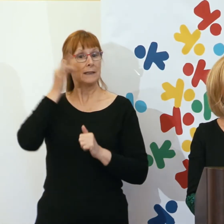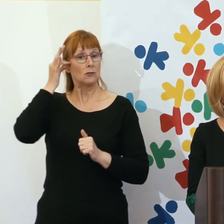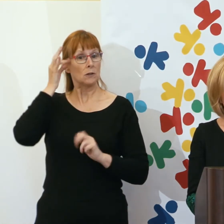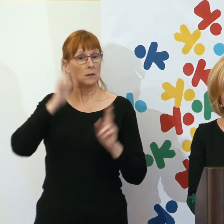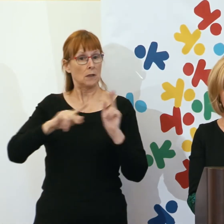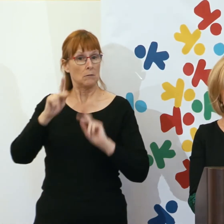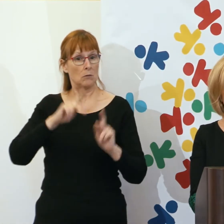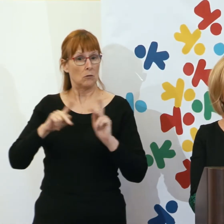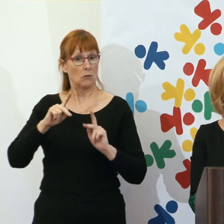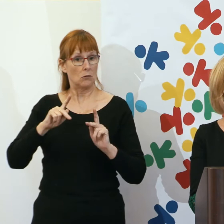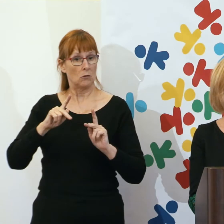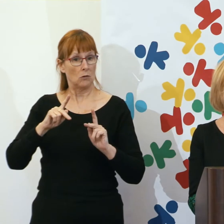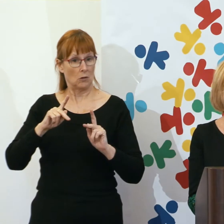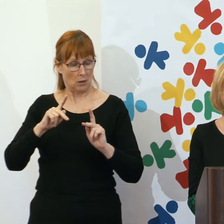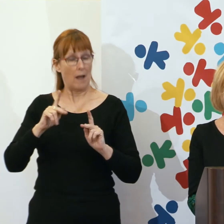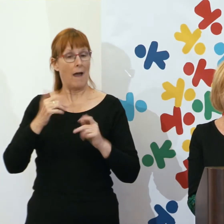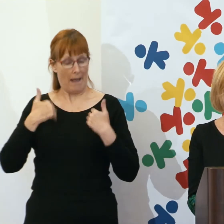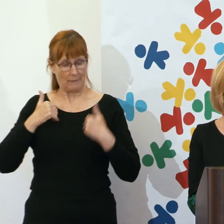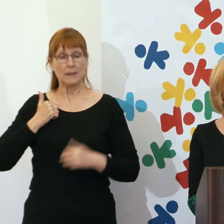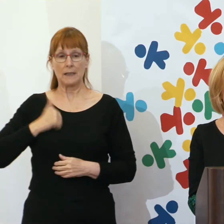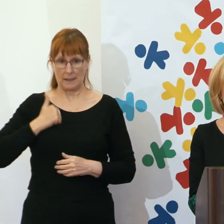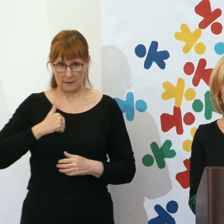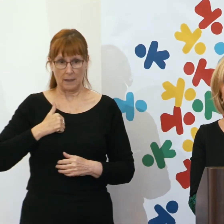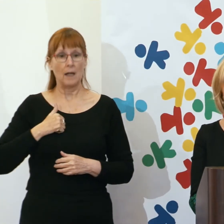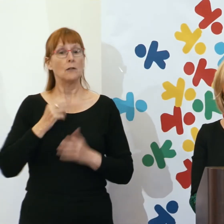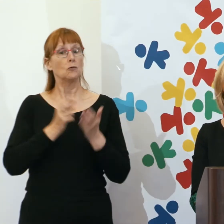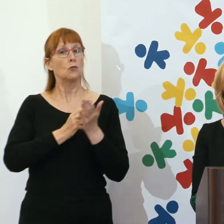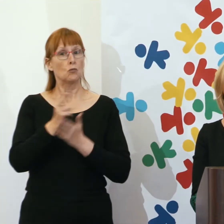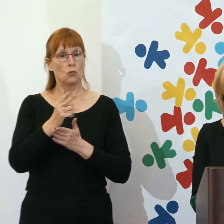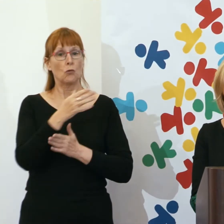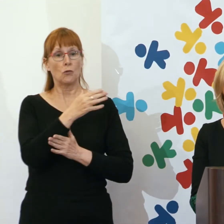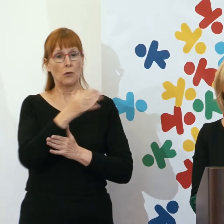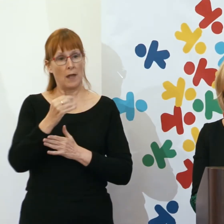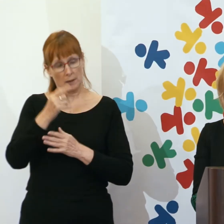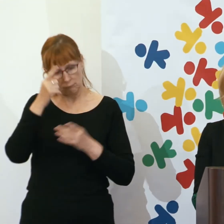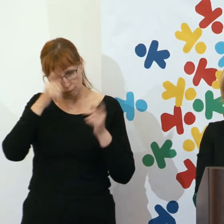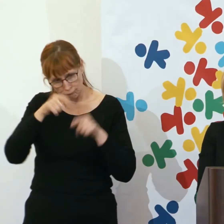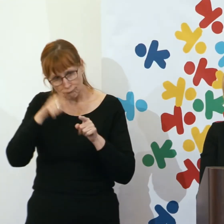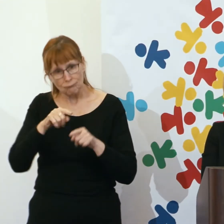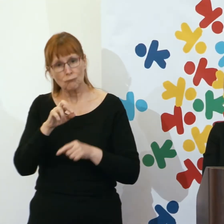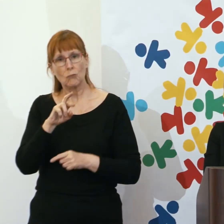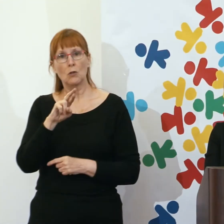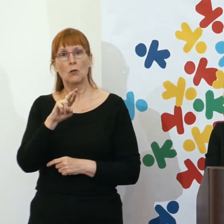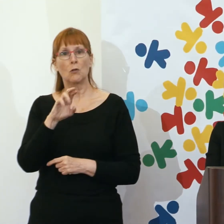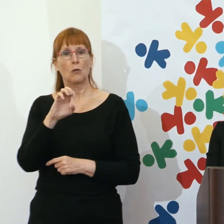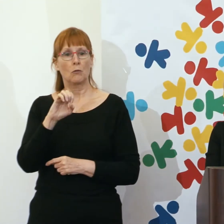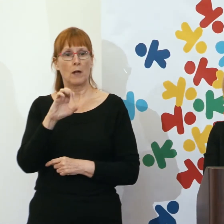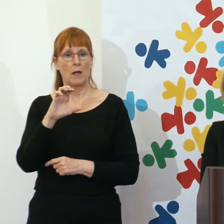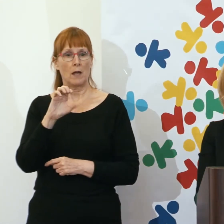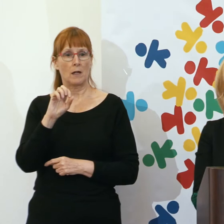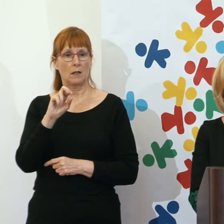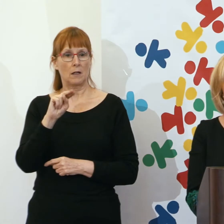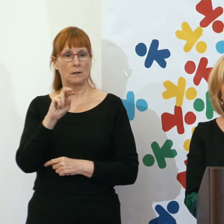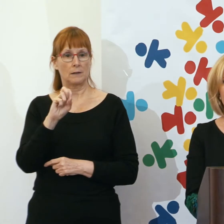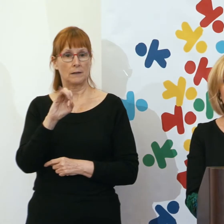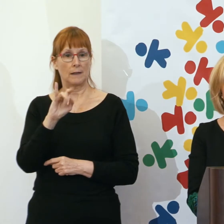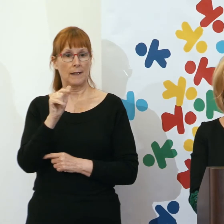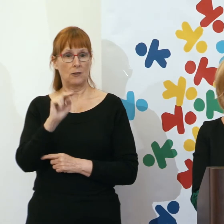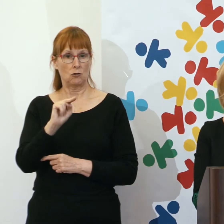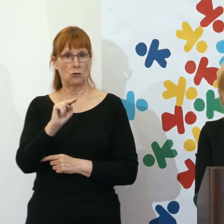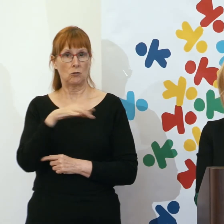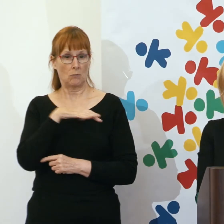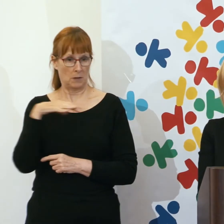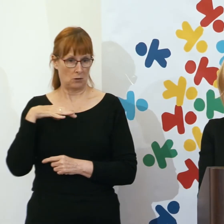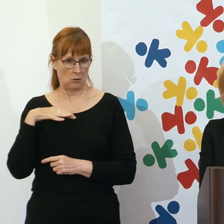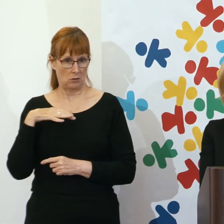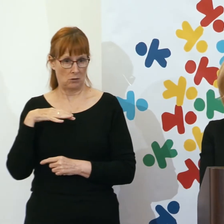peoples through Canada's Truth and Reconciliation Commission, known as the TRC. As Chief Commissioner,